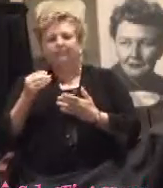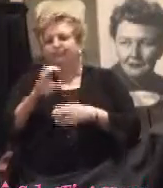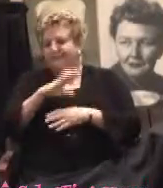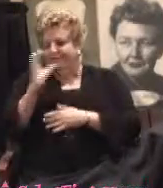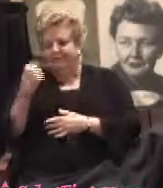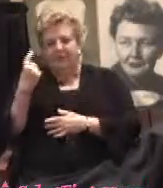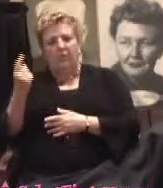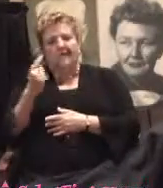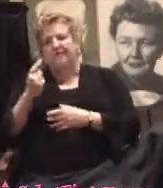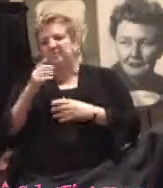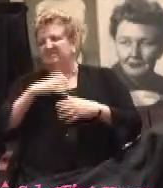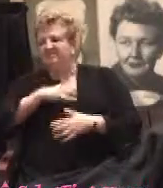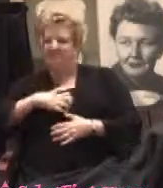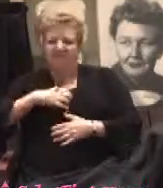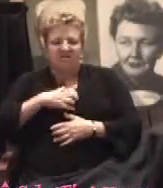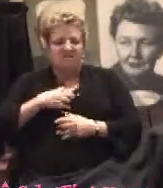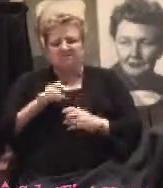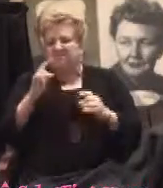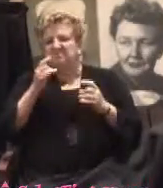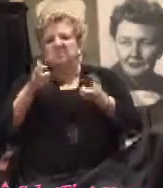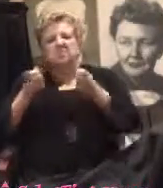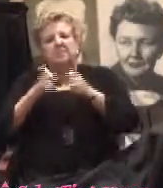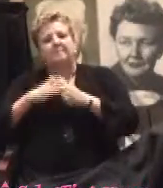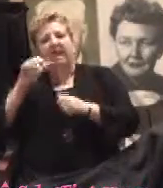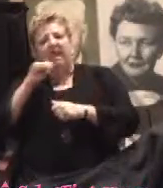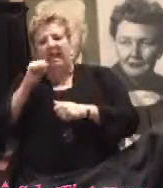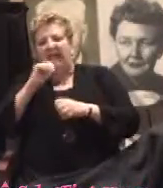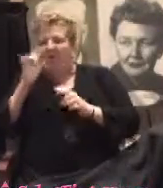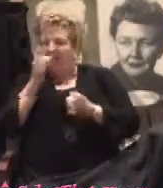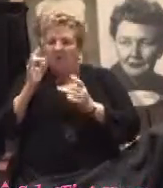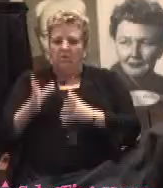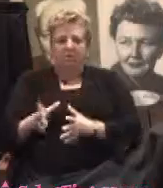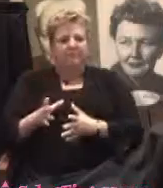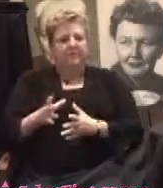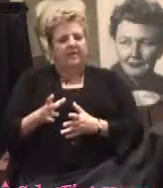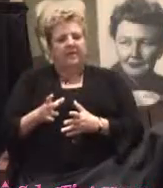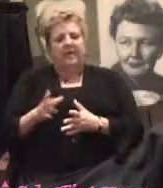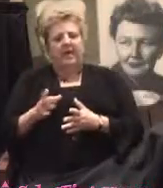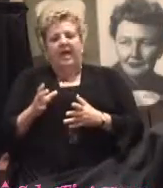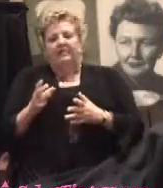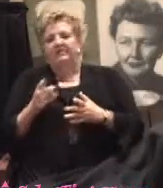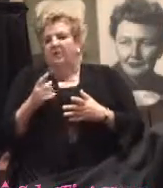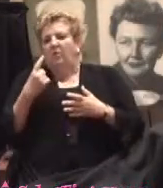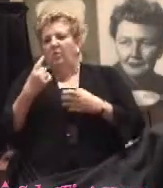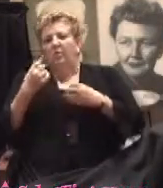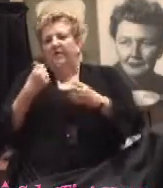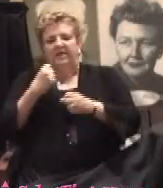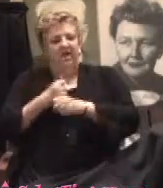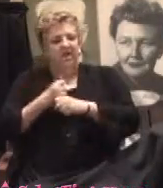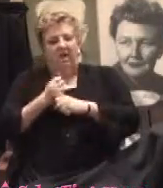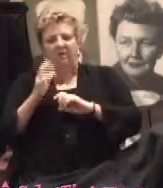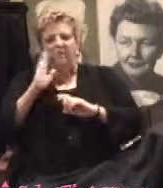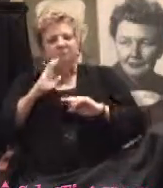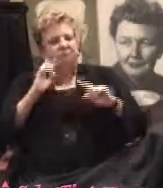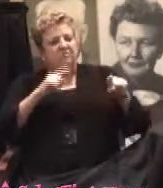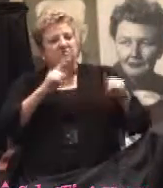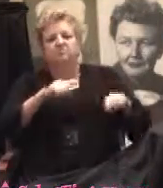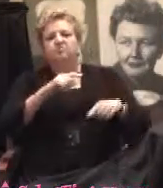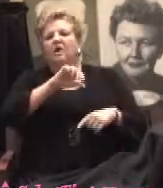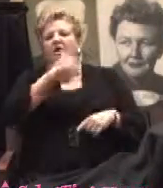to my aunt, and he just ruined it. I ended up going to Thanksgiving at somebody else's house because Uncle Ed was so just a loathsome